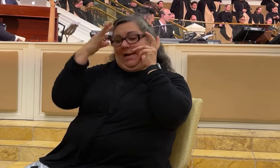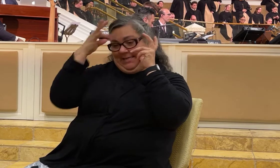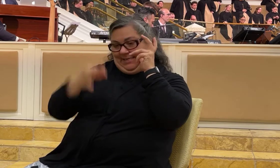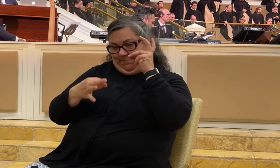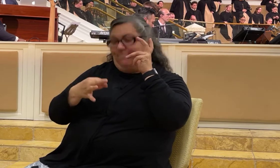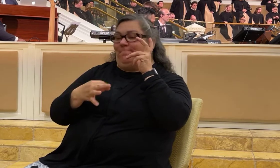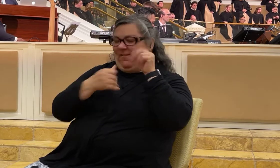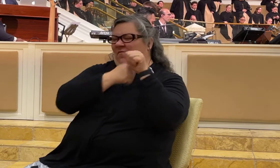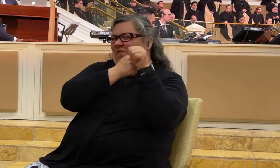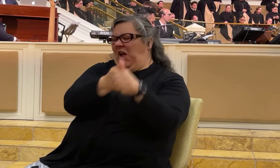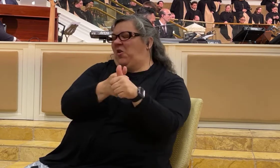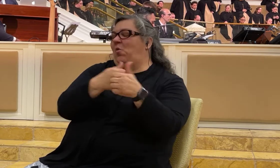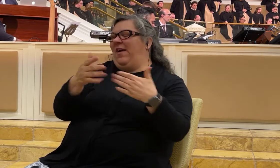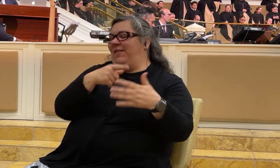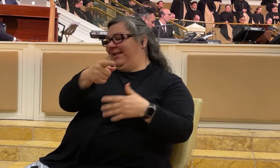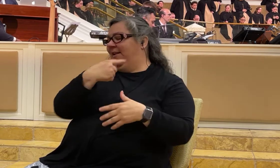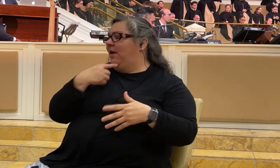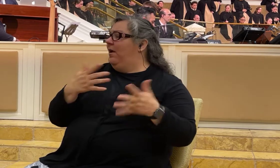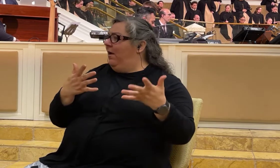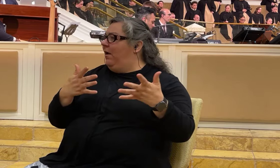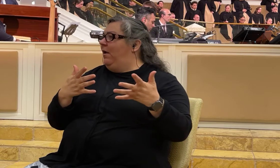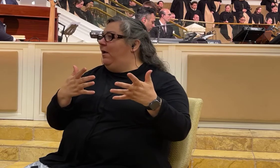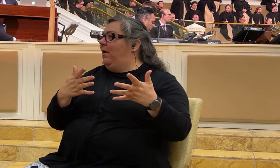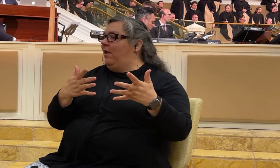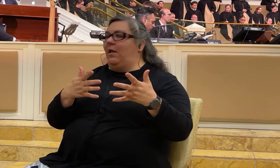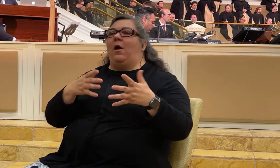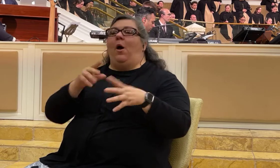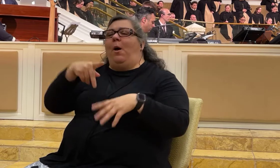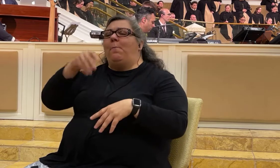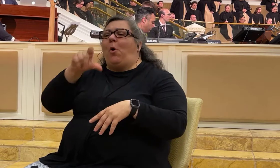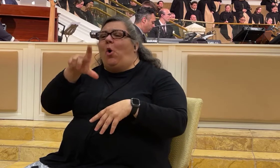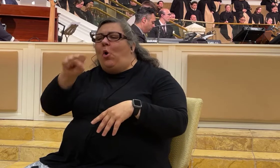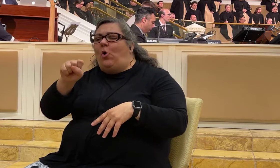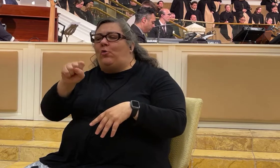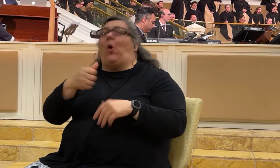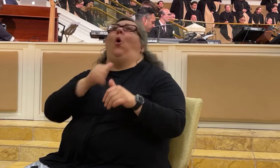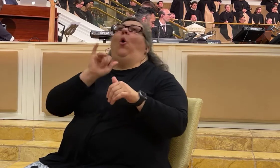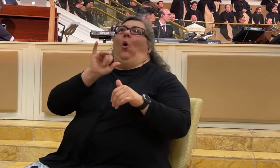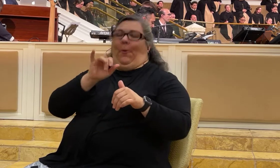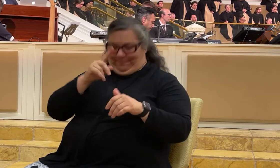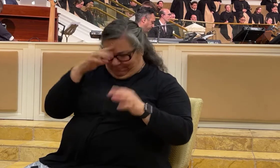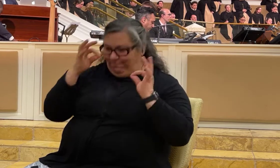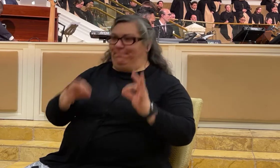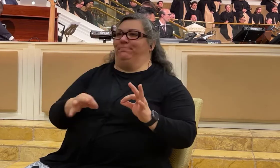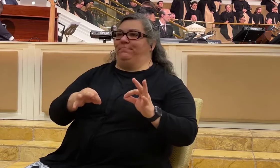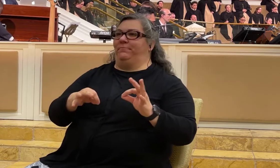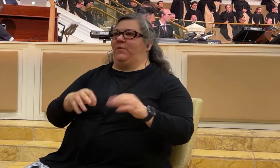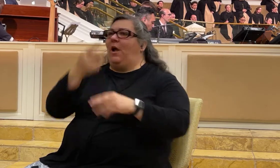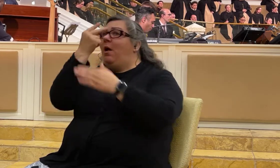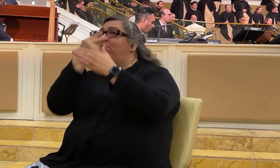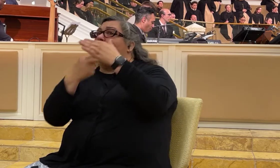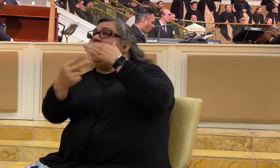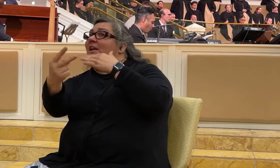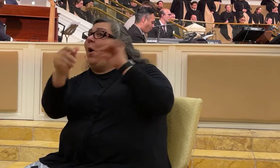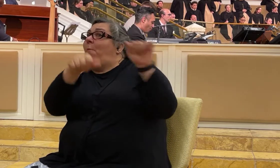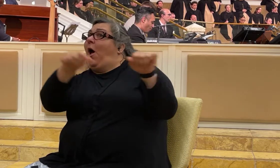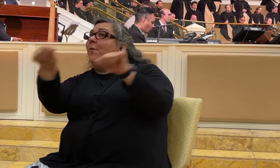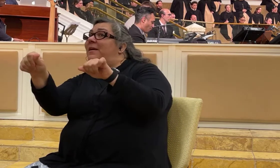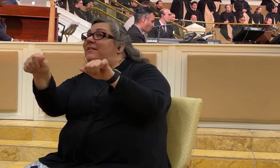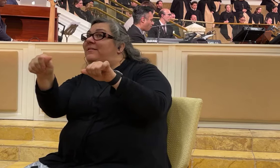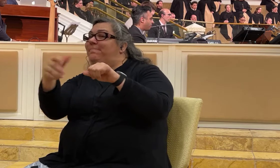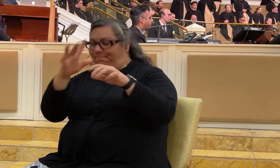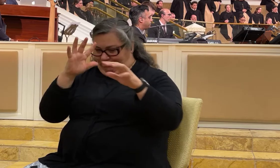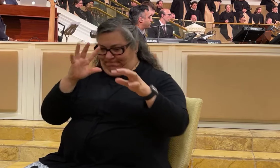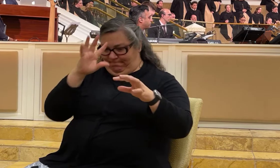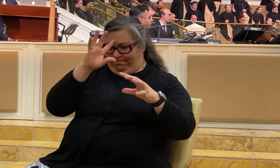take polls. They're making their decisions based on predictions or on possibilities or